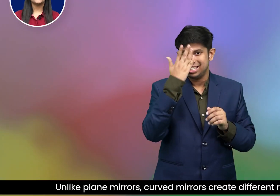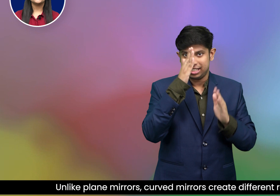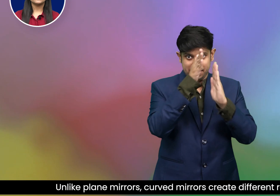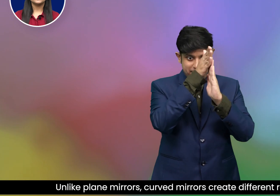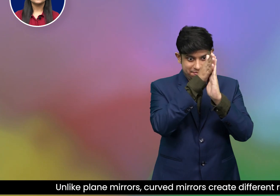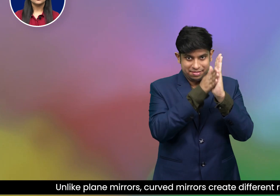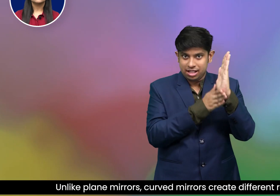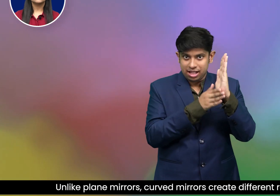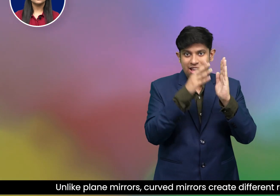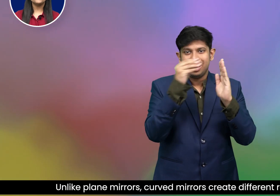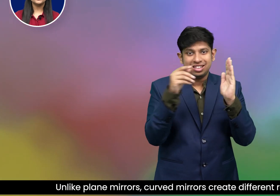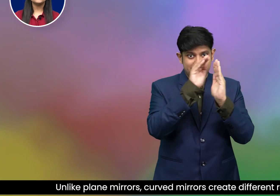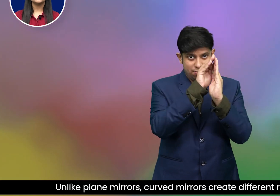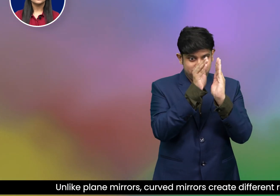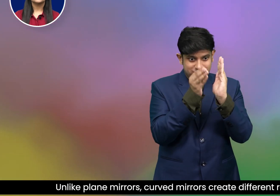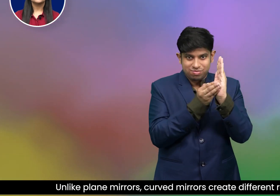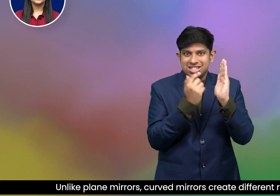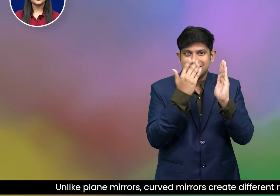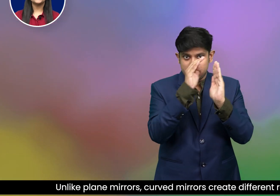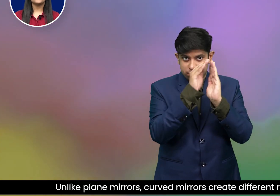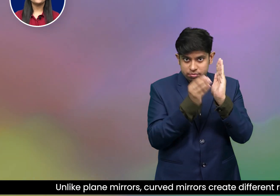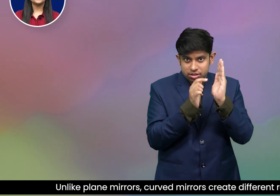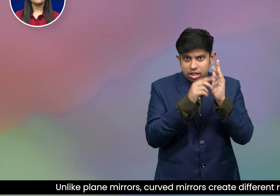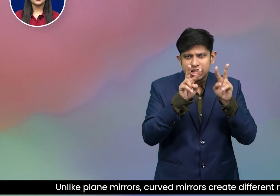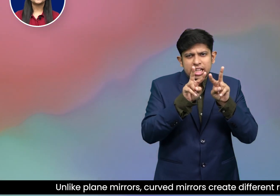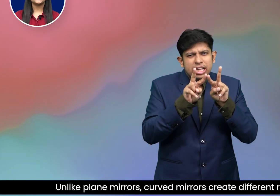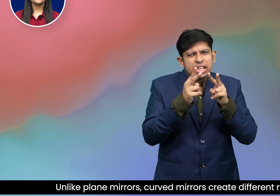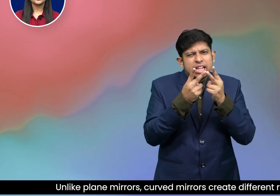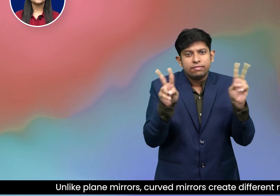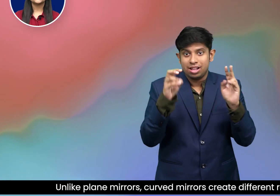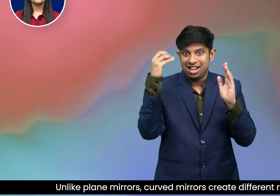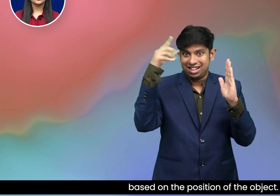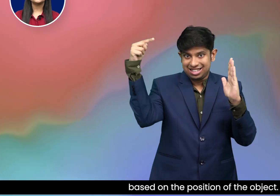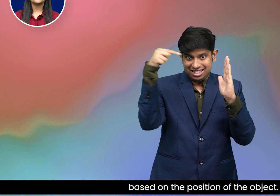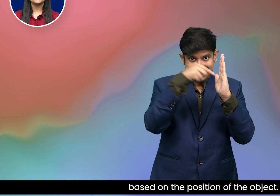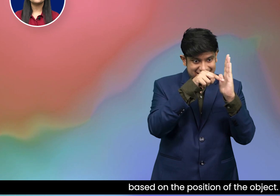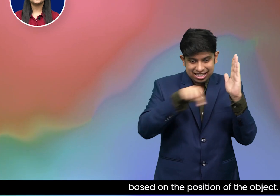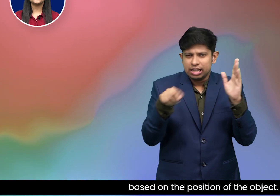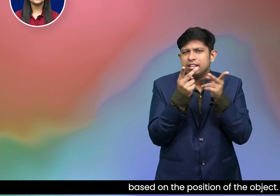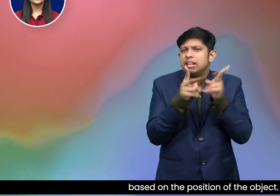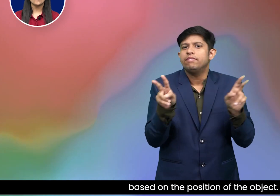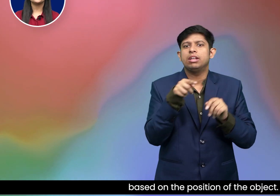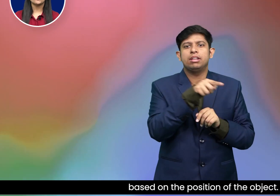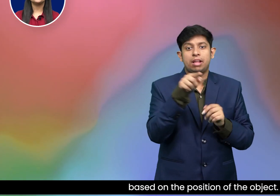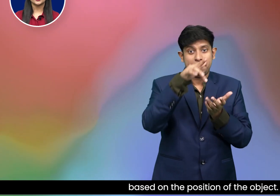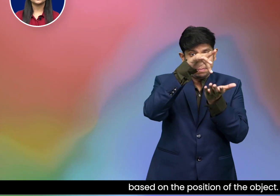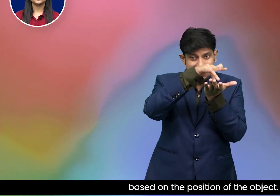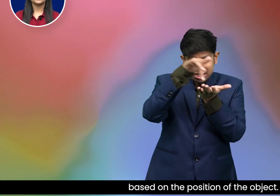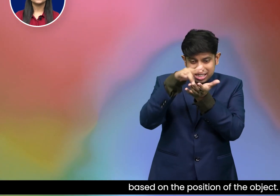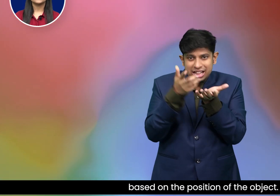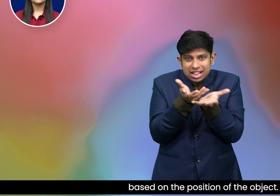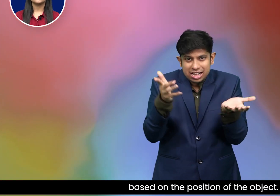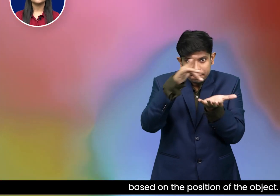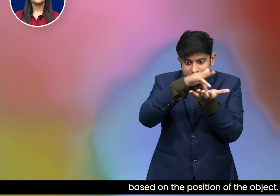Unlike plane mirrors, curved mirrors create different reflected image based on the position of the